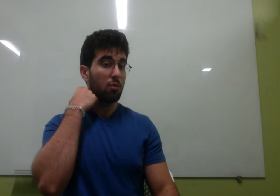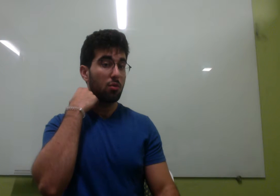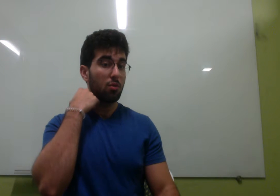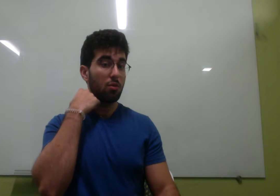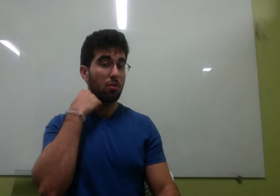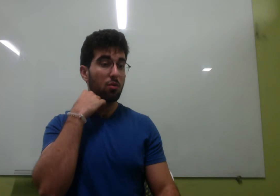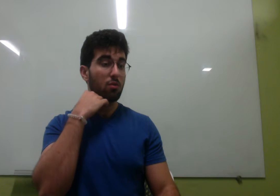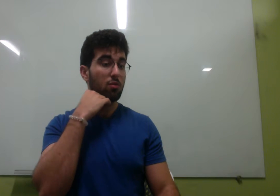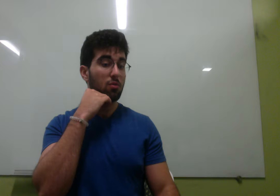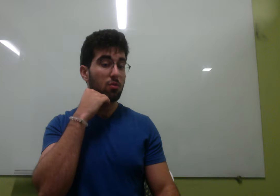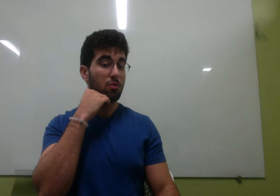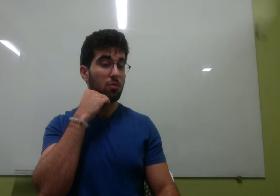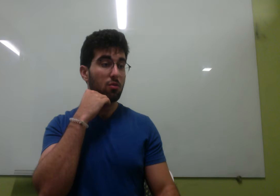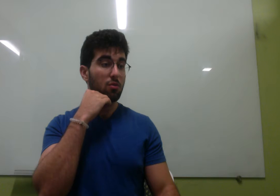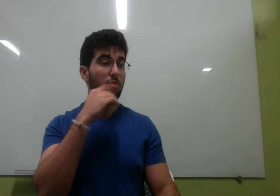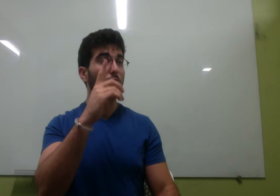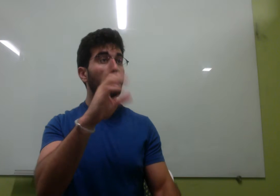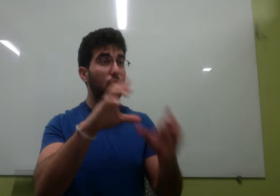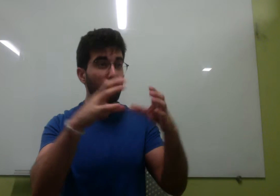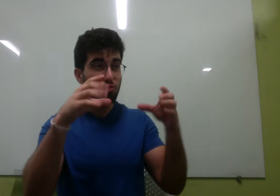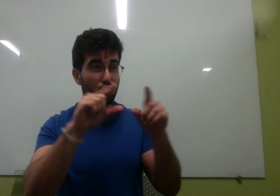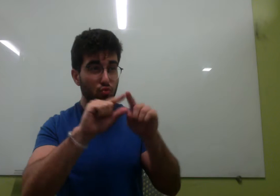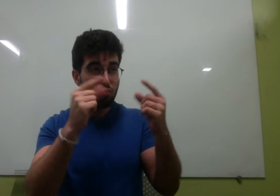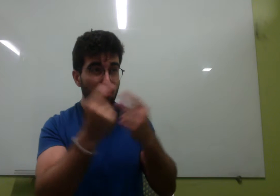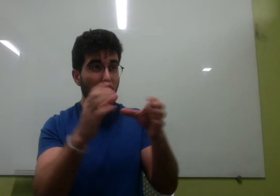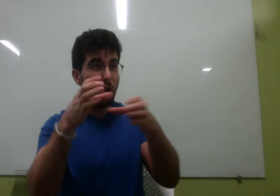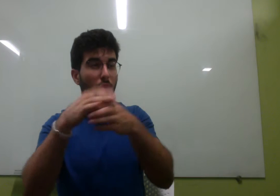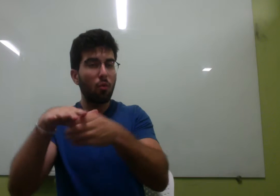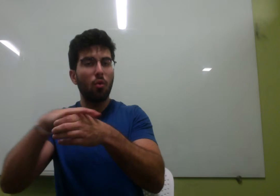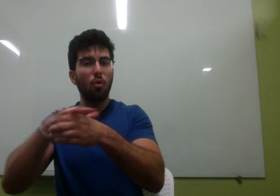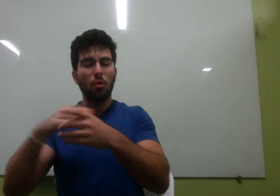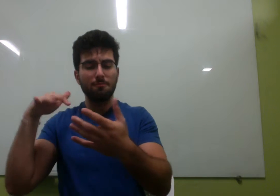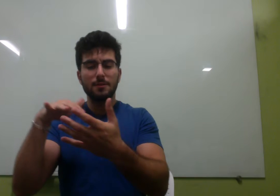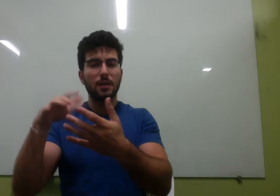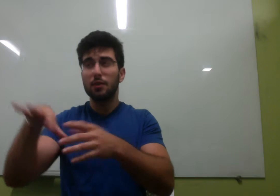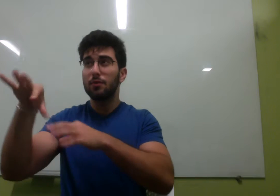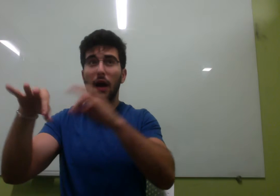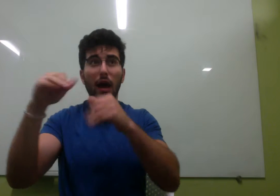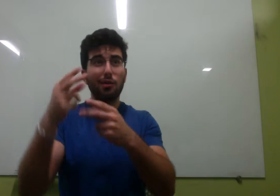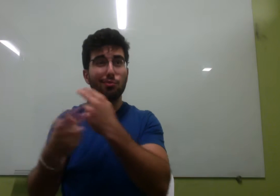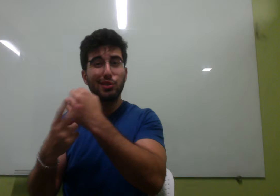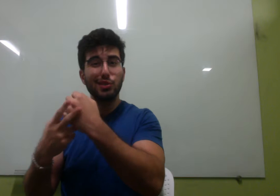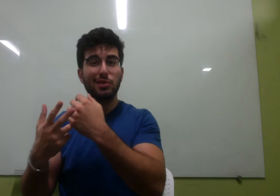those. Yeah, I think they kind of became like an internet hit recently. Yeah. And they say that they're not albino giraffes. There's